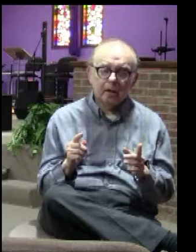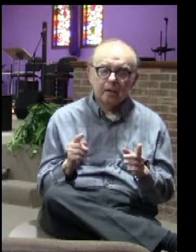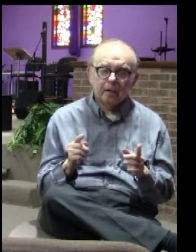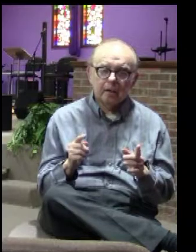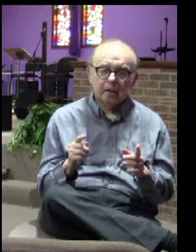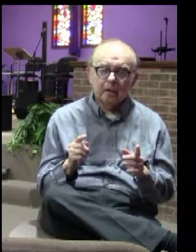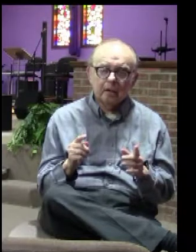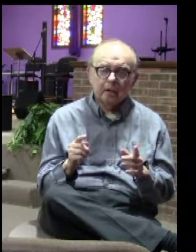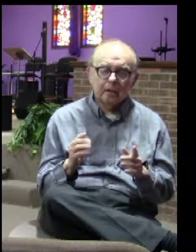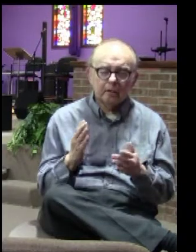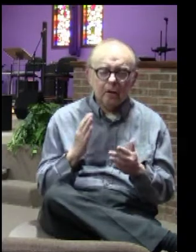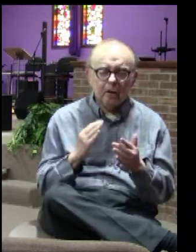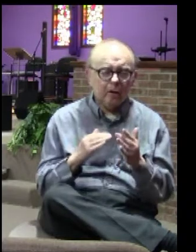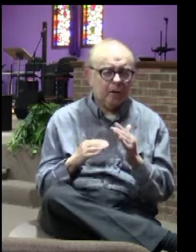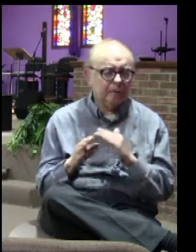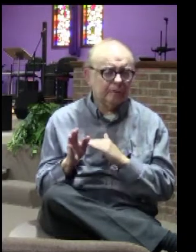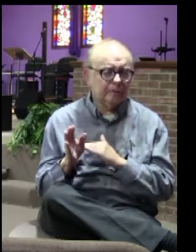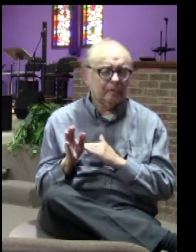common.